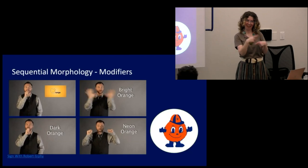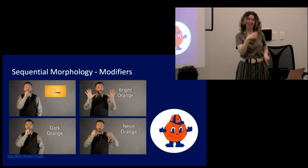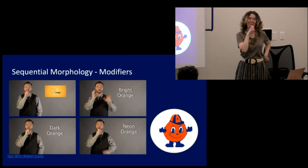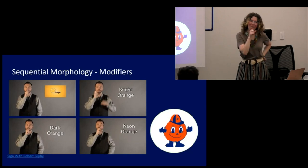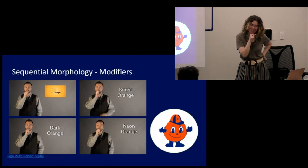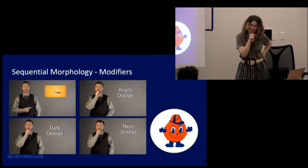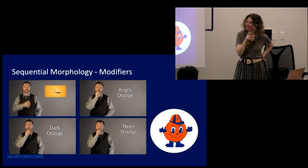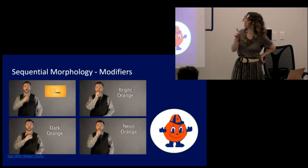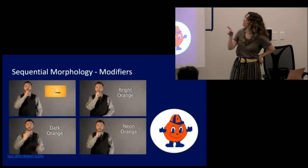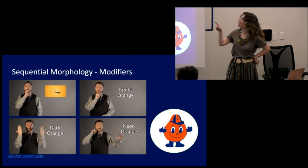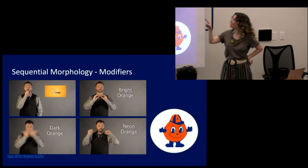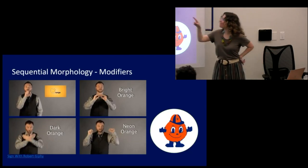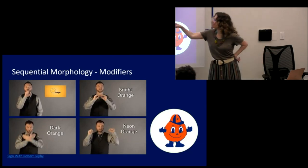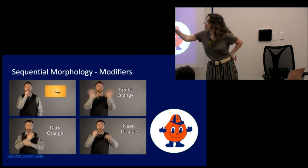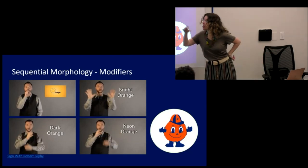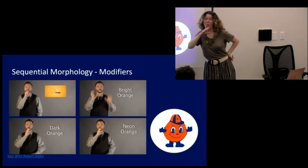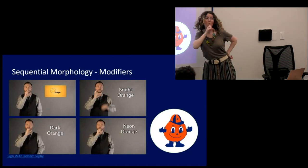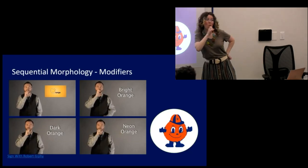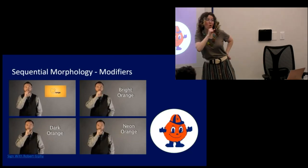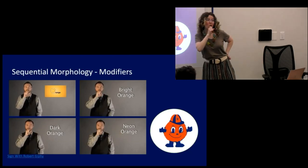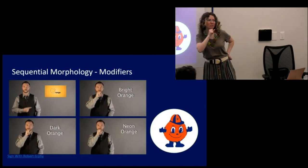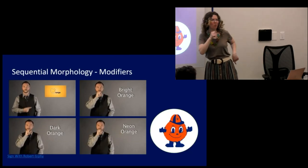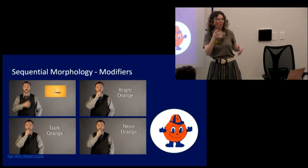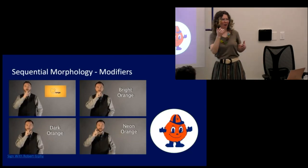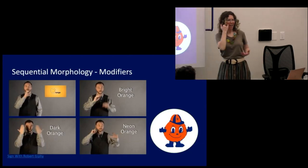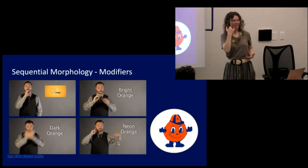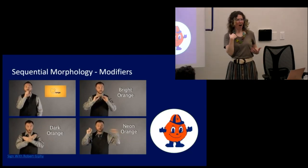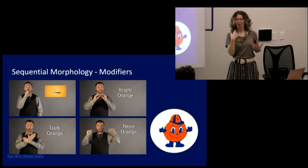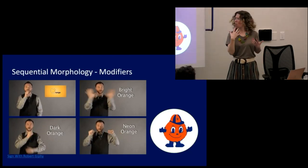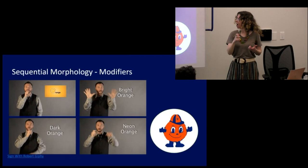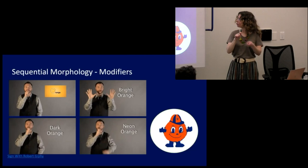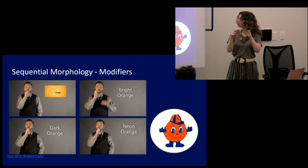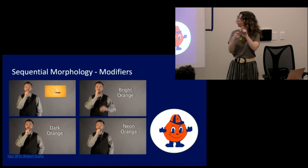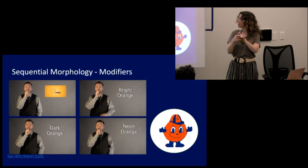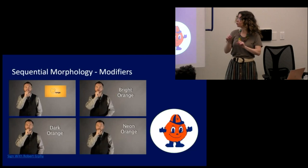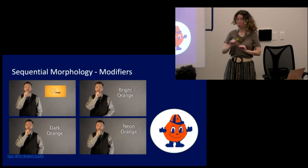So I have to teach you the sign for orange, am I right? This is the sign for orange.